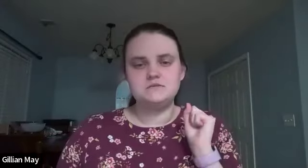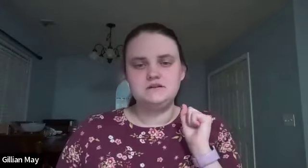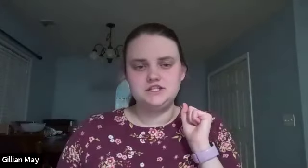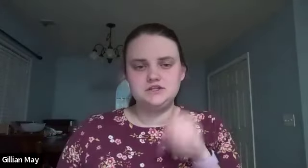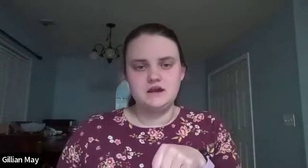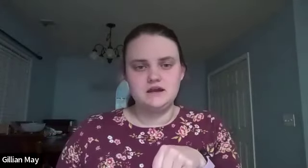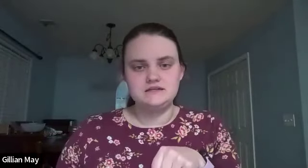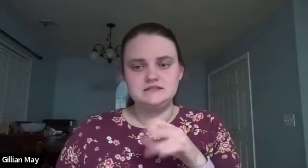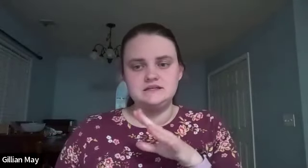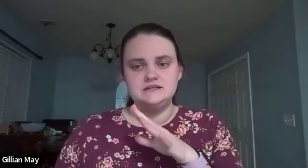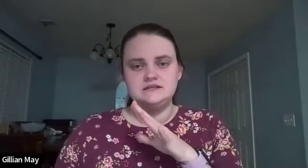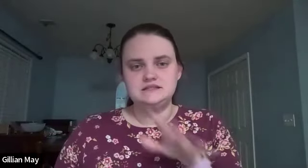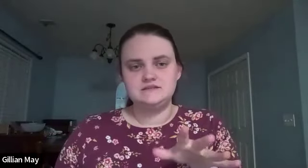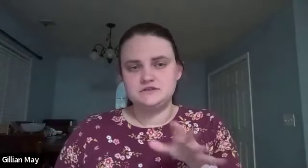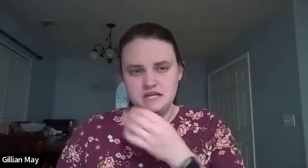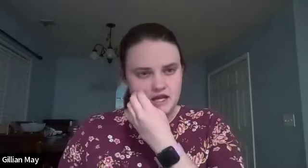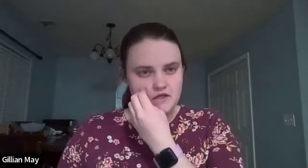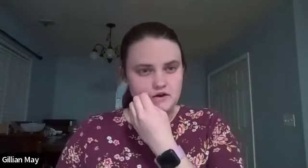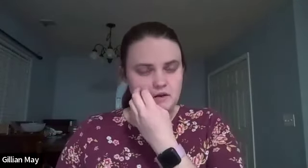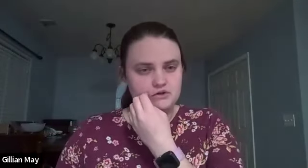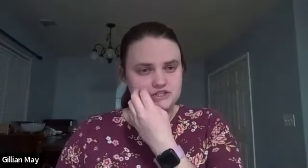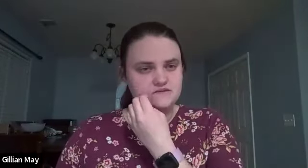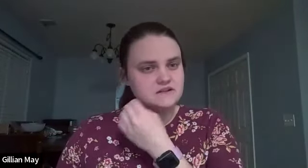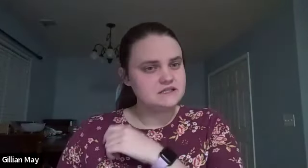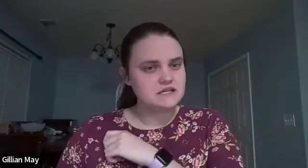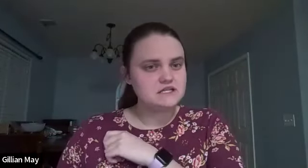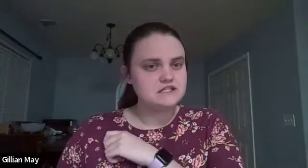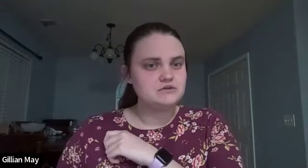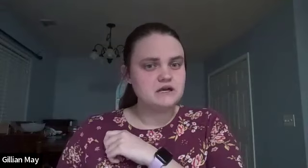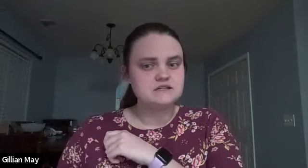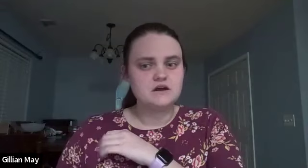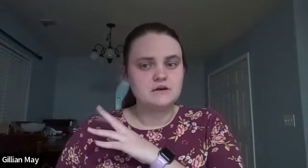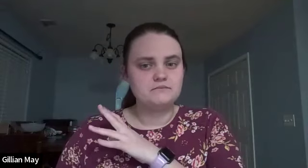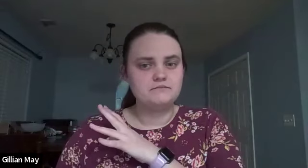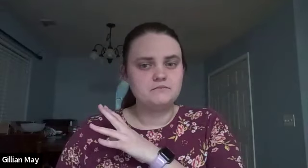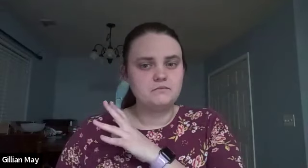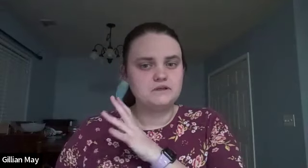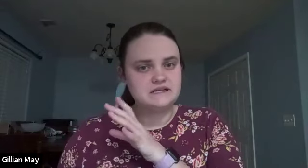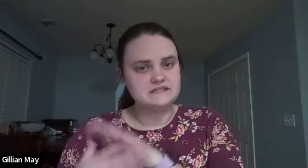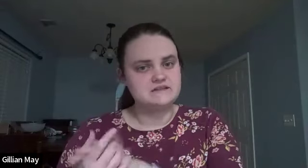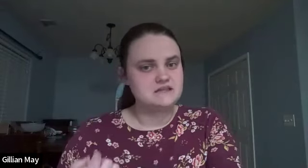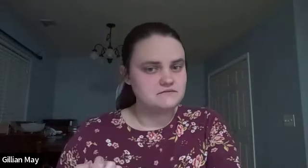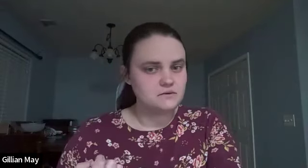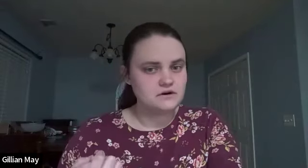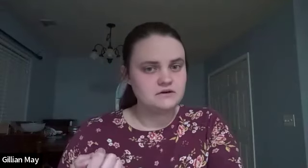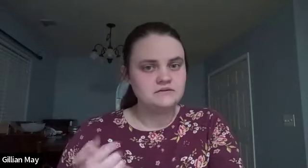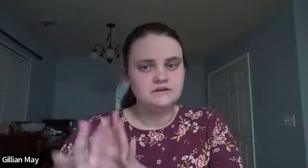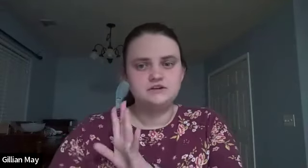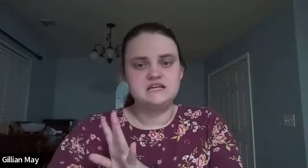going to let you guys see if there's any other emotion feeling signs that you guys would like to see the sign for. You can type them